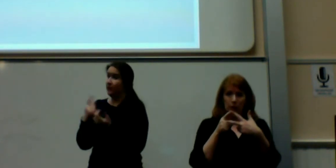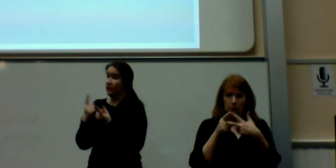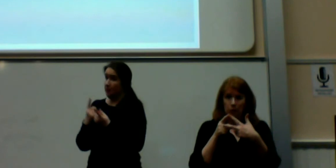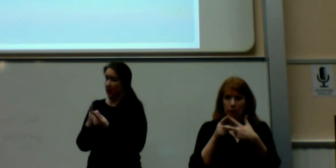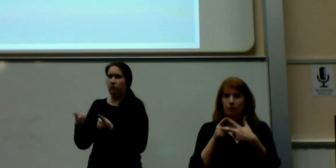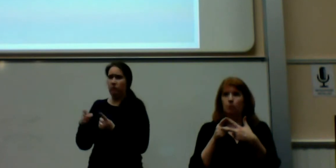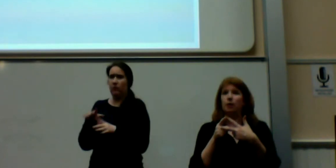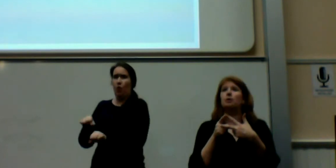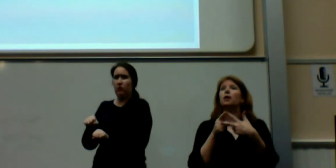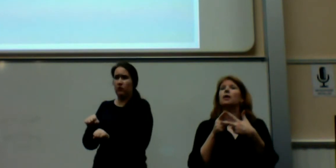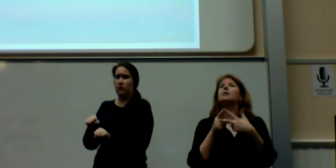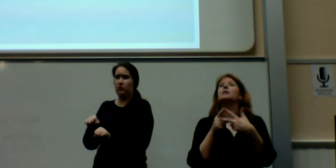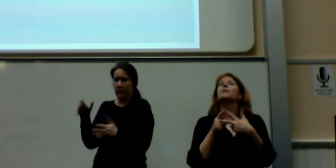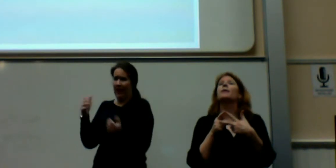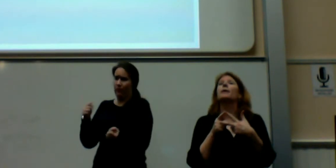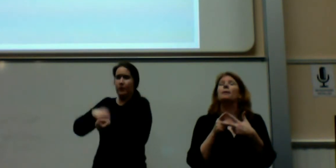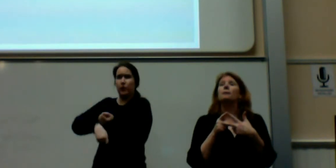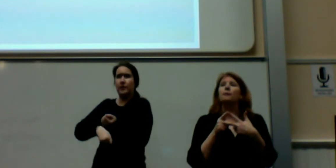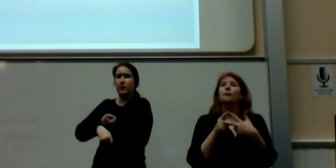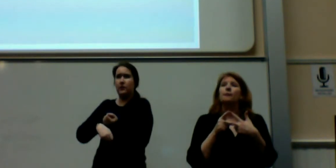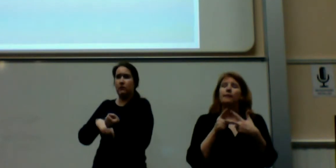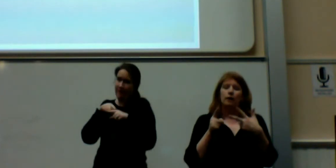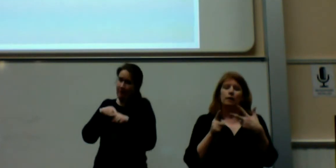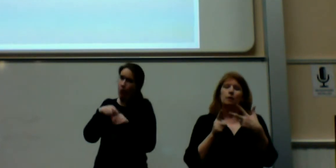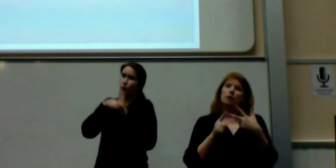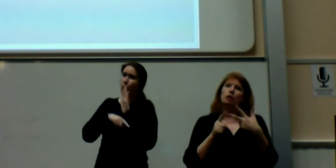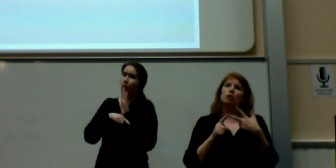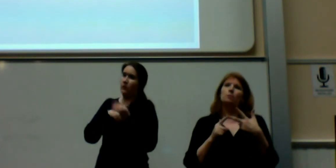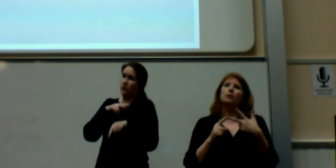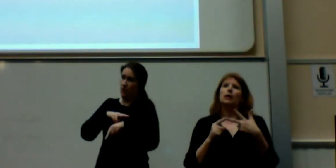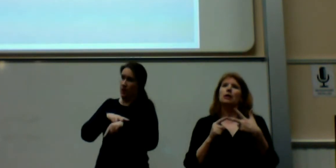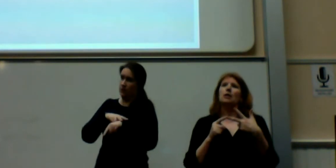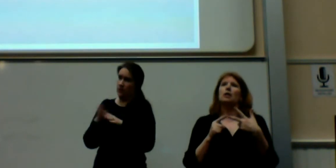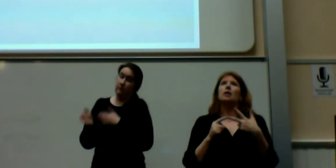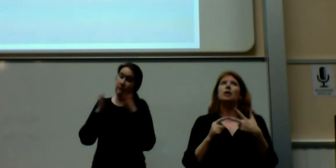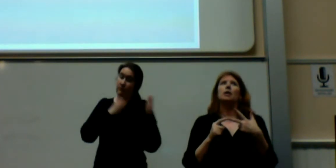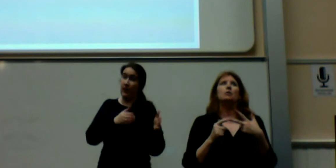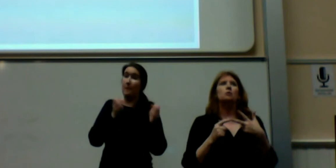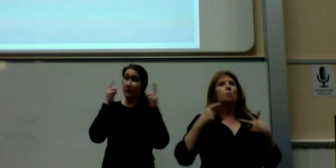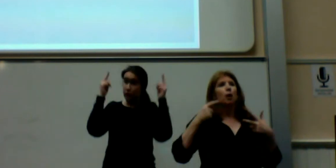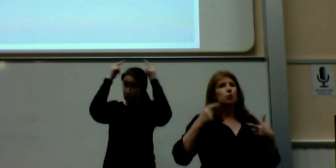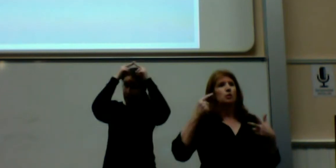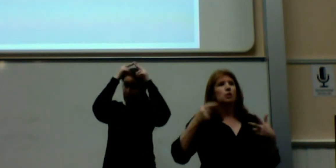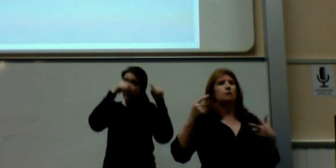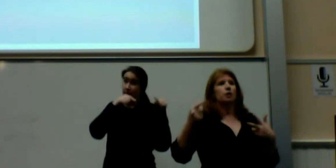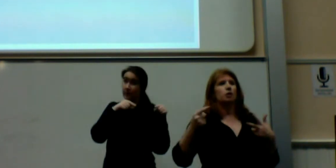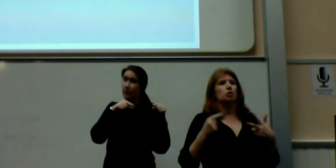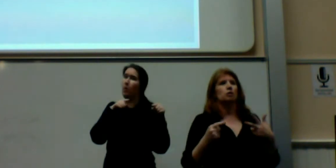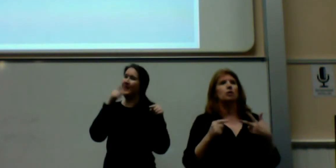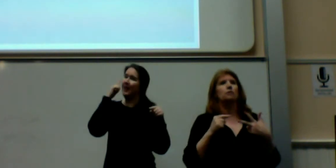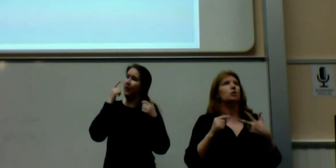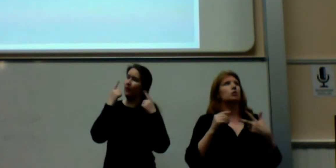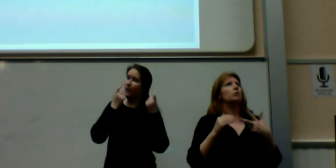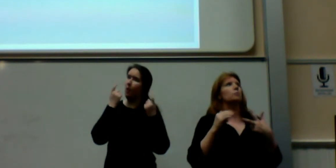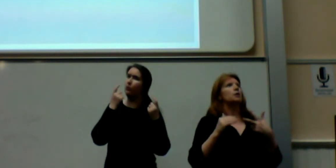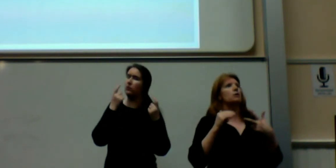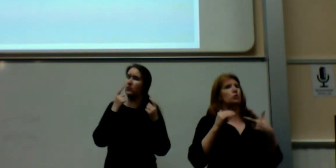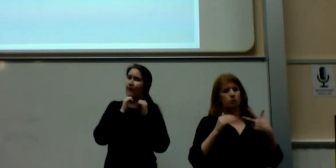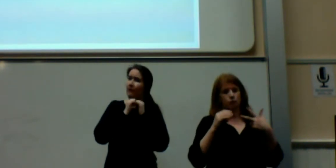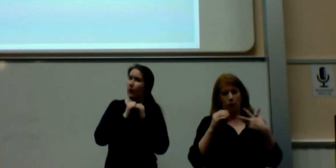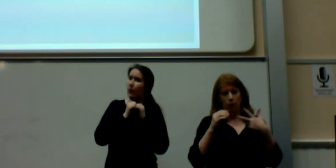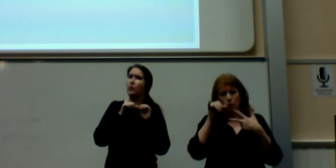steal from people, you have to pay the price. The bishop, in his post-conventional,